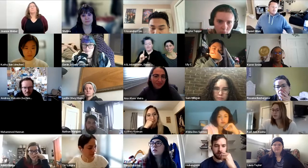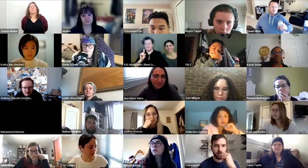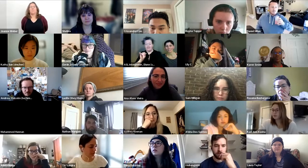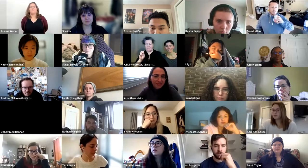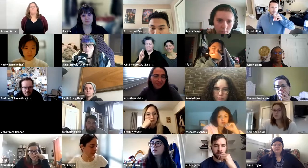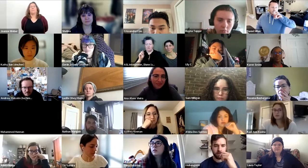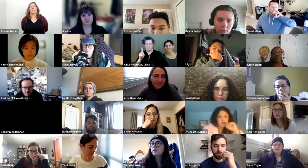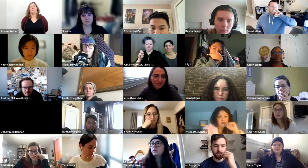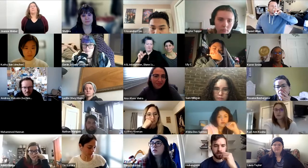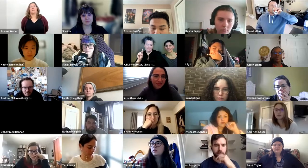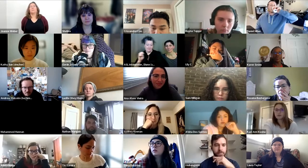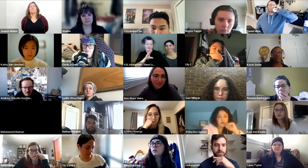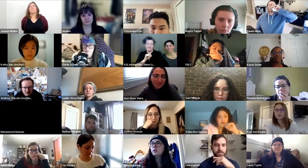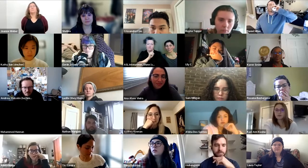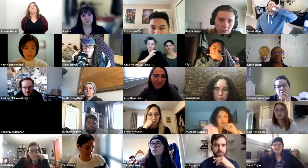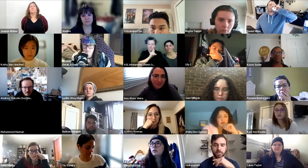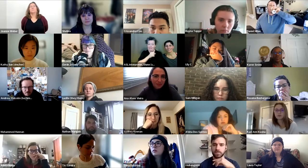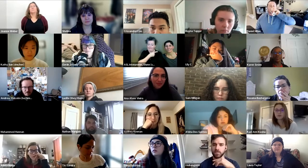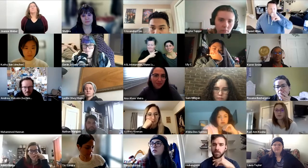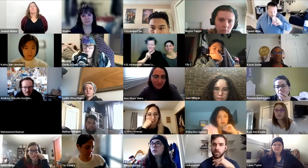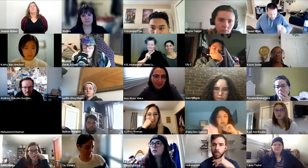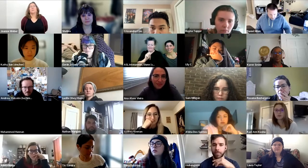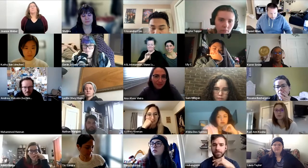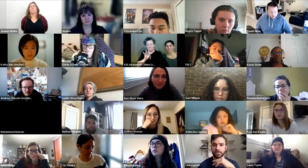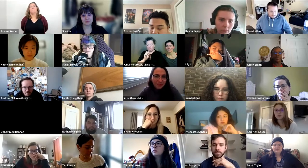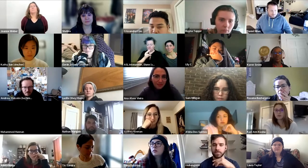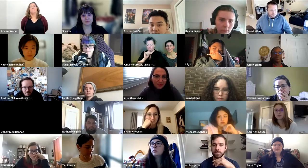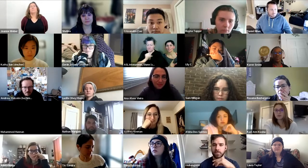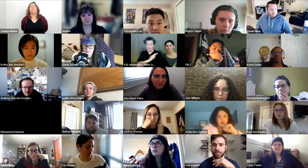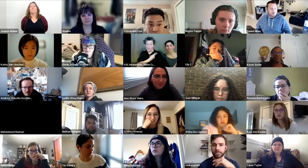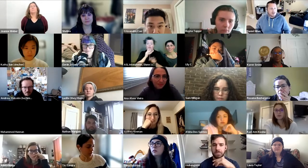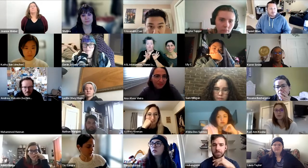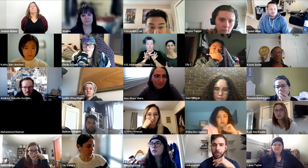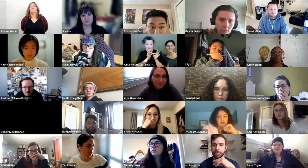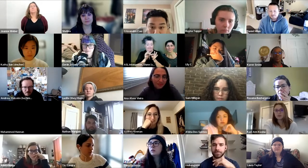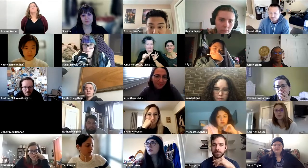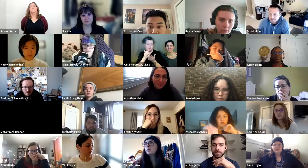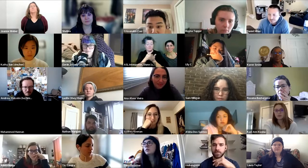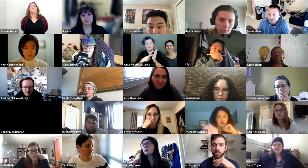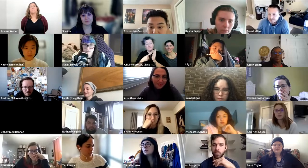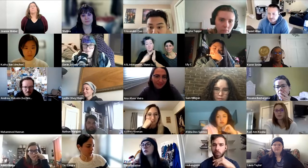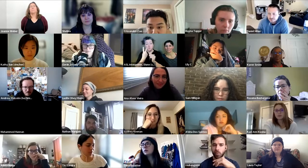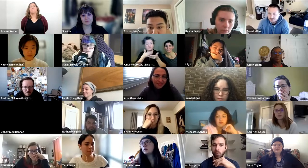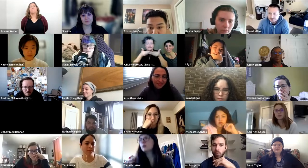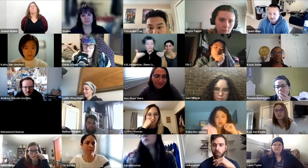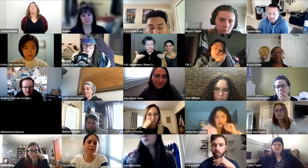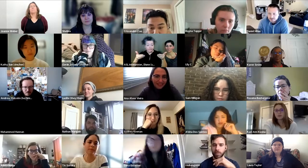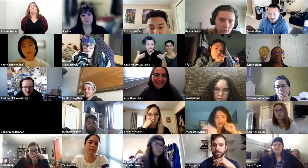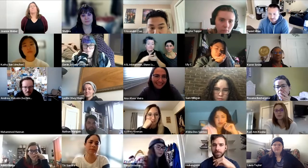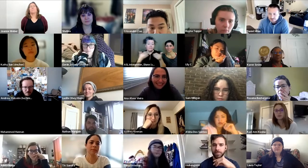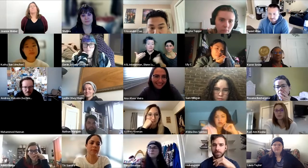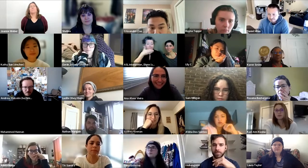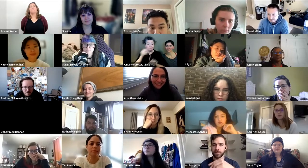is Shelley Nefshi, and we will be interpreting this course. And sometimes we'll be on 2 separate screens, and sometimes we'll be sharing a screen.